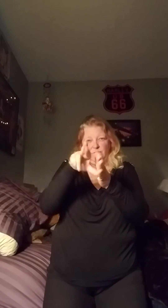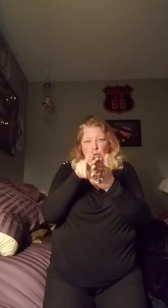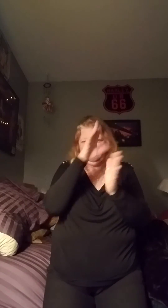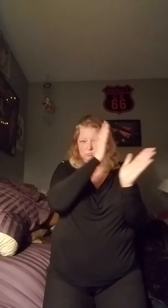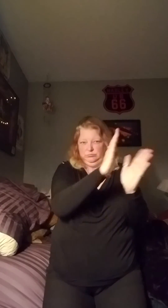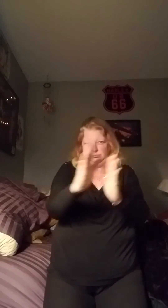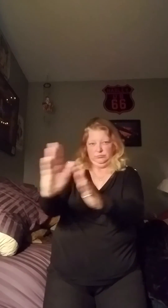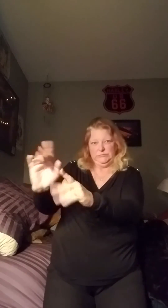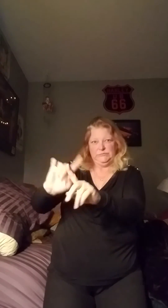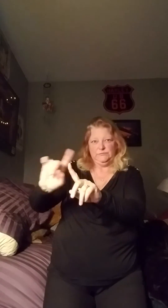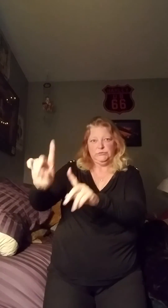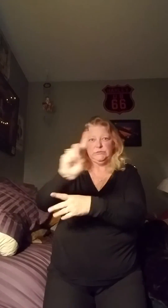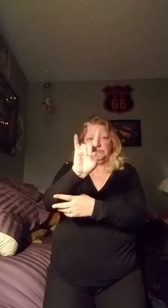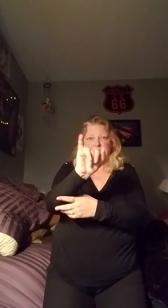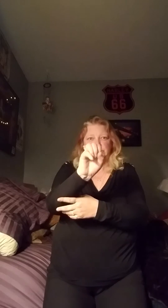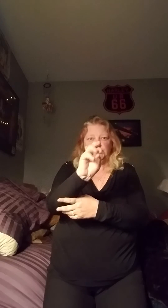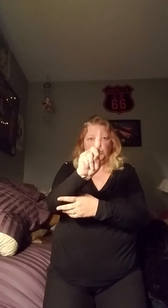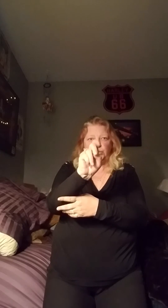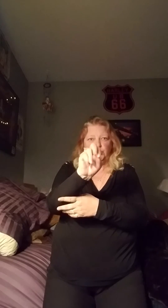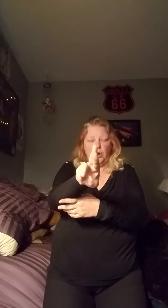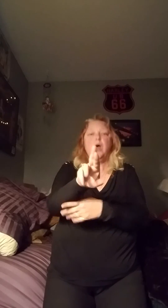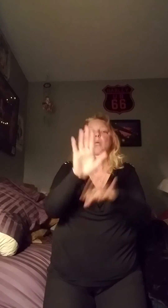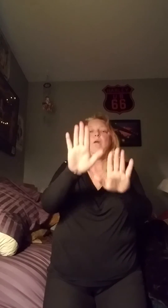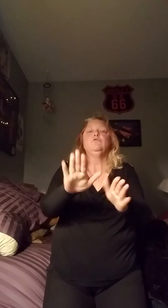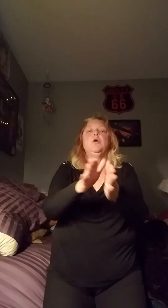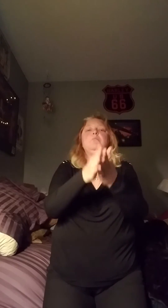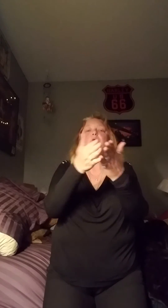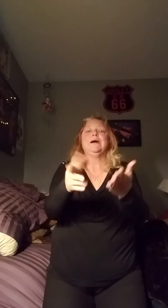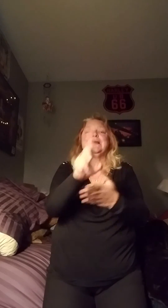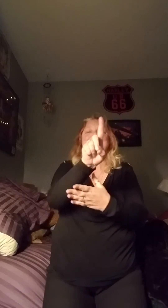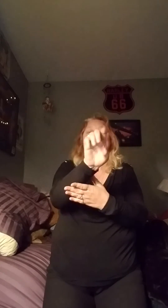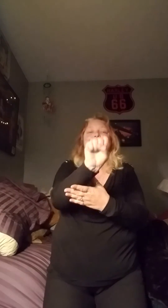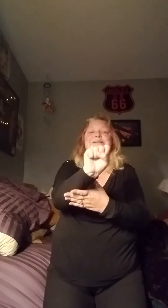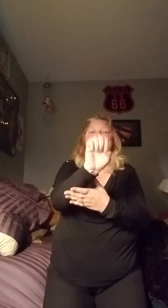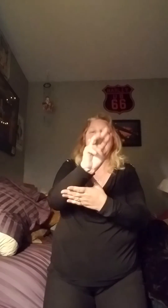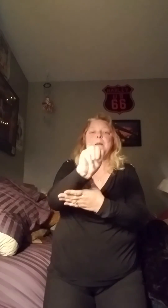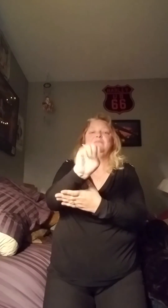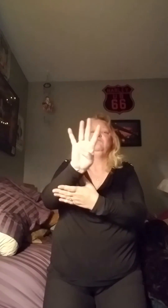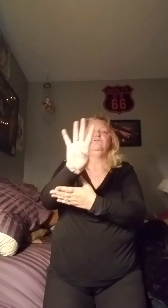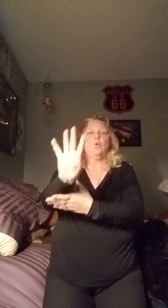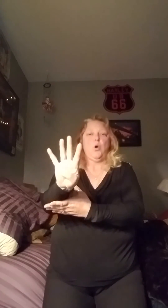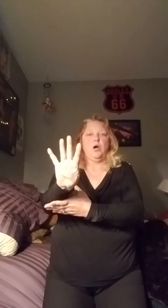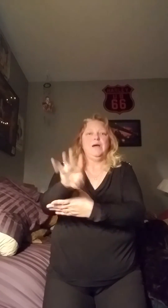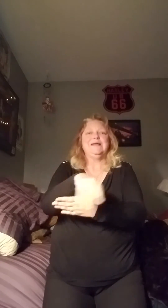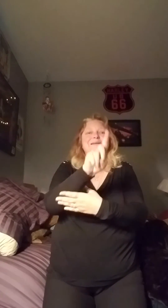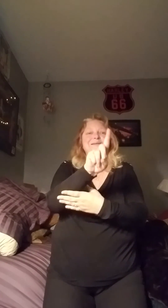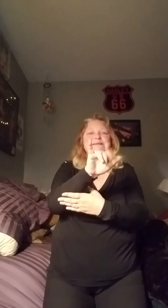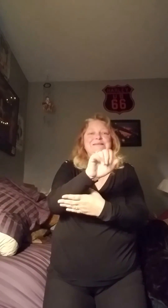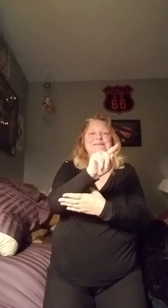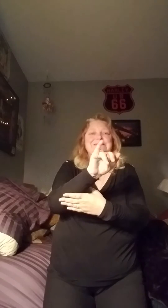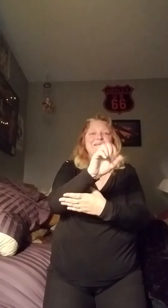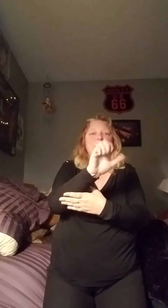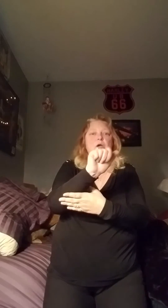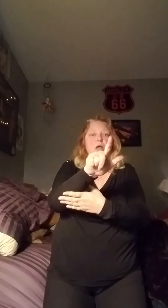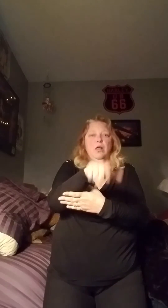this wonderful book called DSM-4, the Diagnostic and Statistical Manual of Mental Disorders. If you ever really